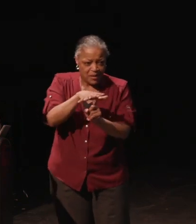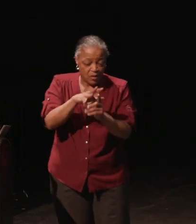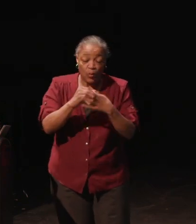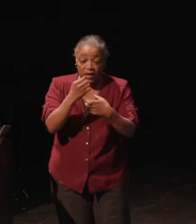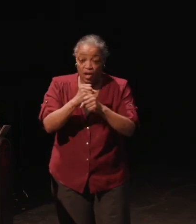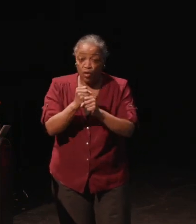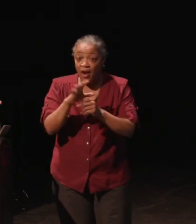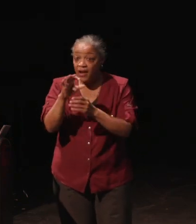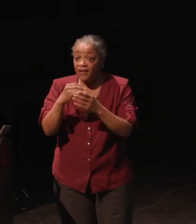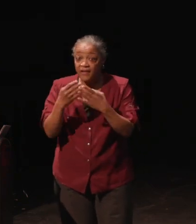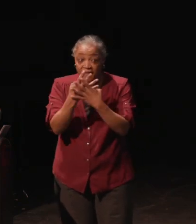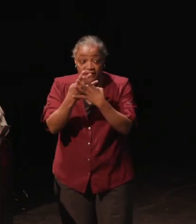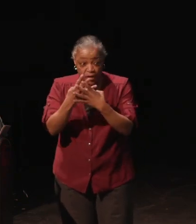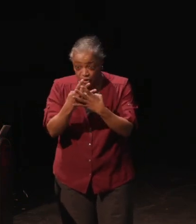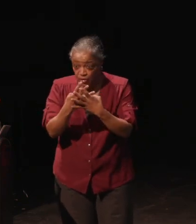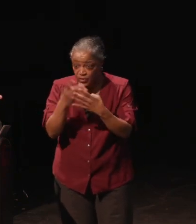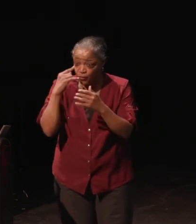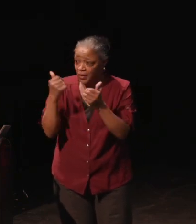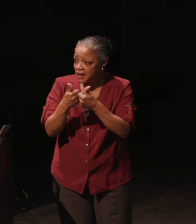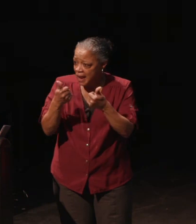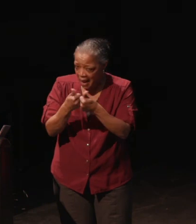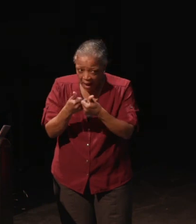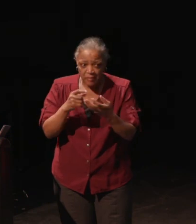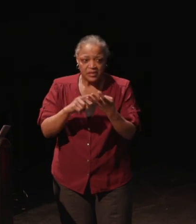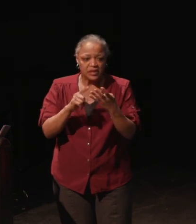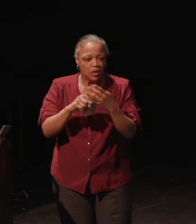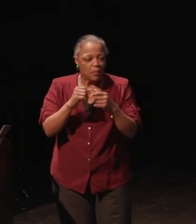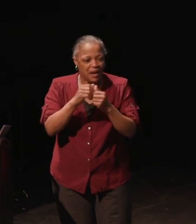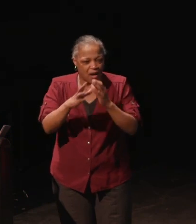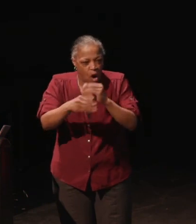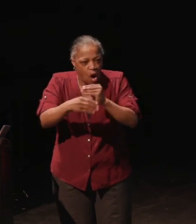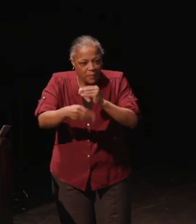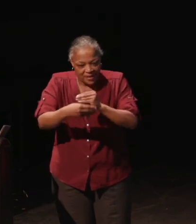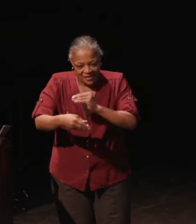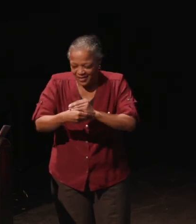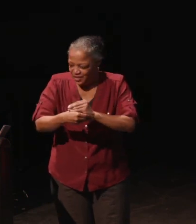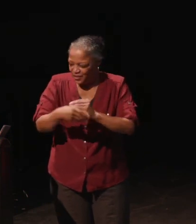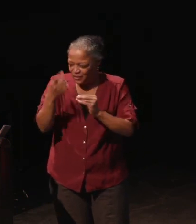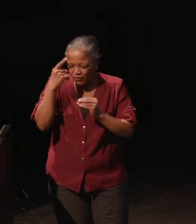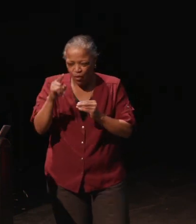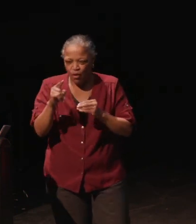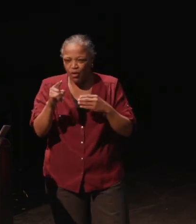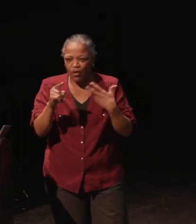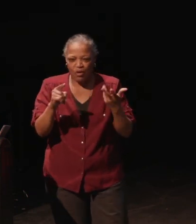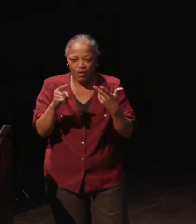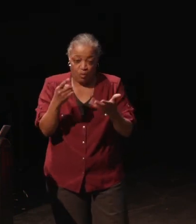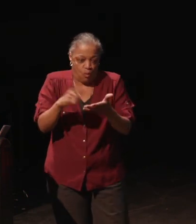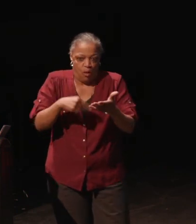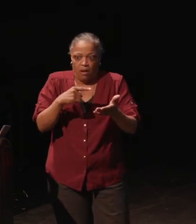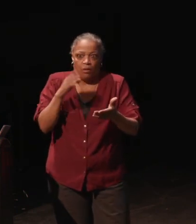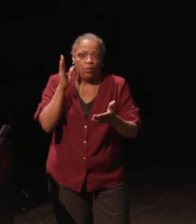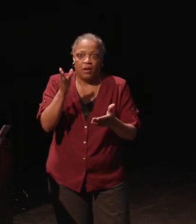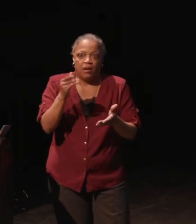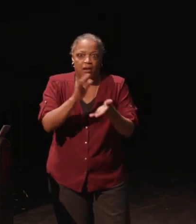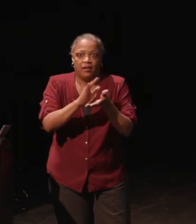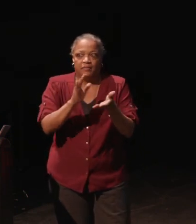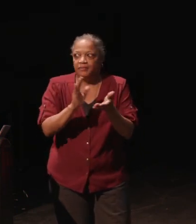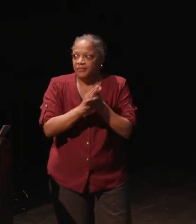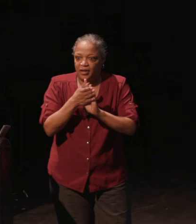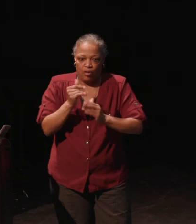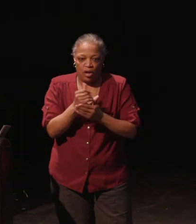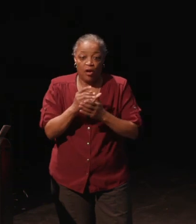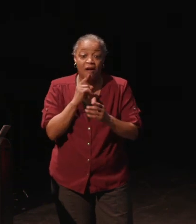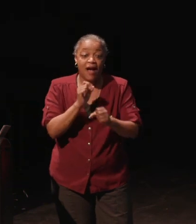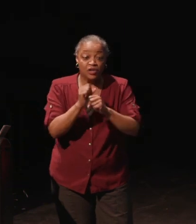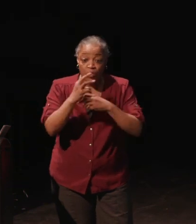We can create filters for games. We can create augmentation for what is going to be in our